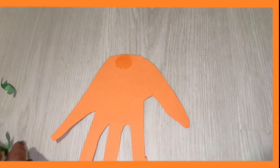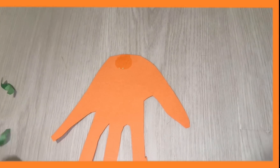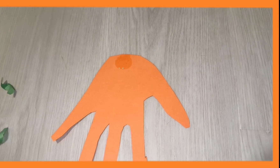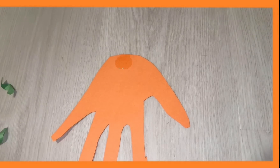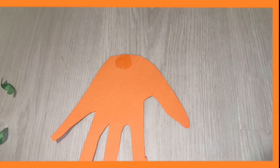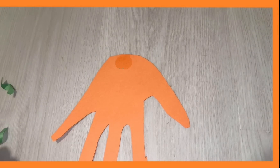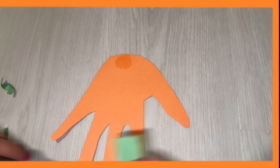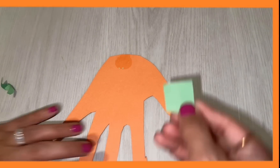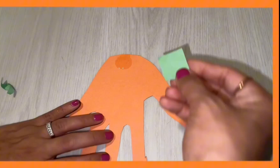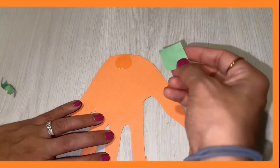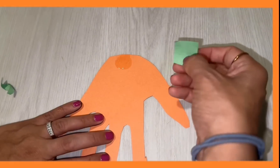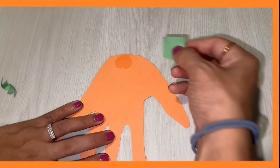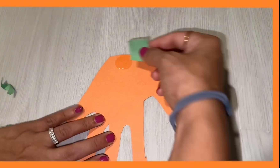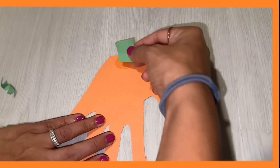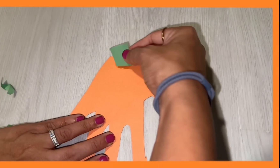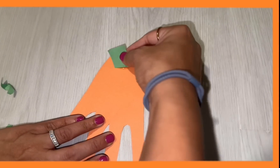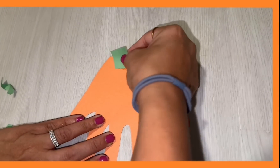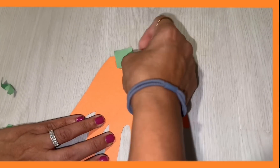Now we're going to add the stem.